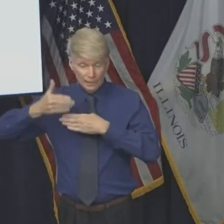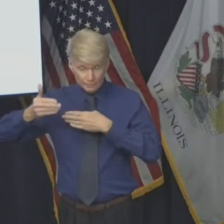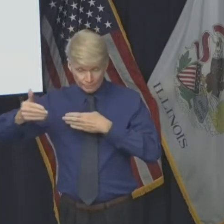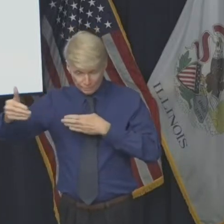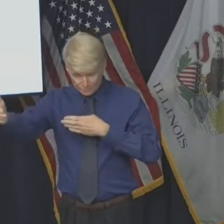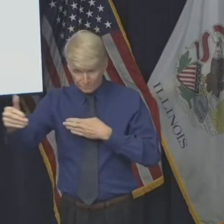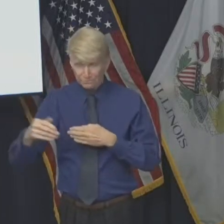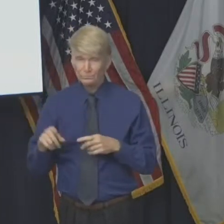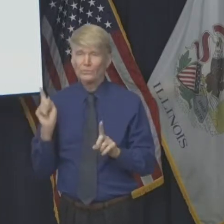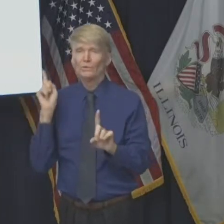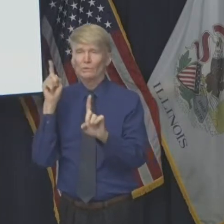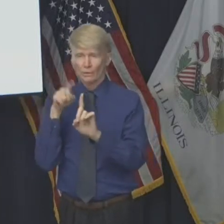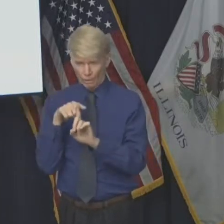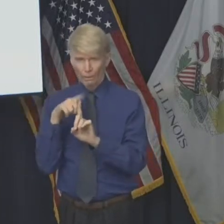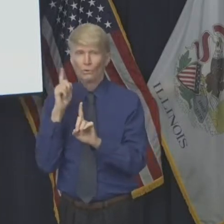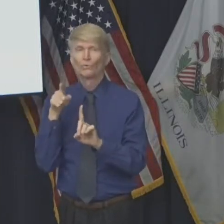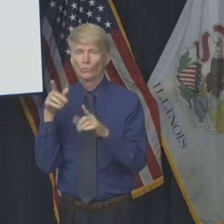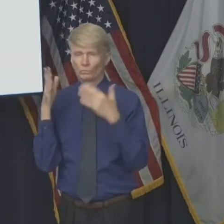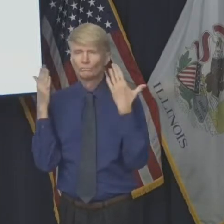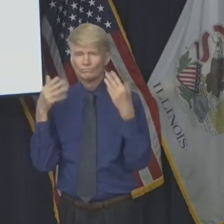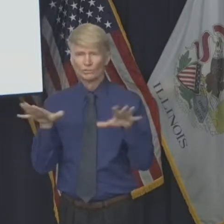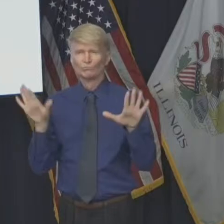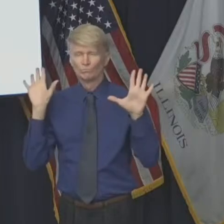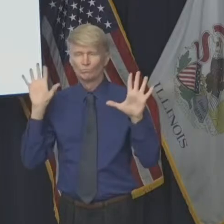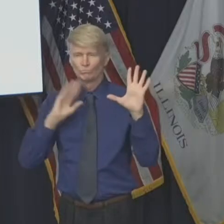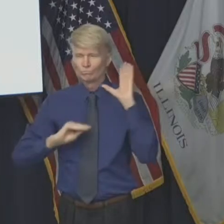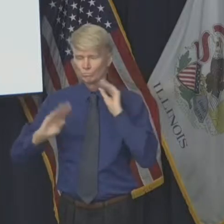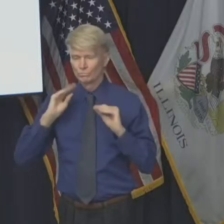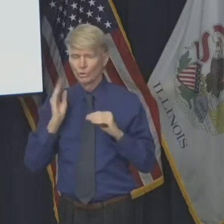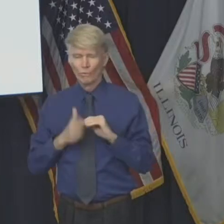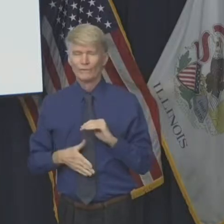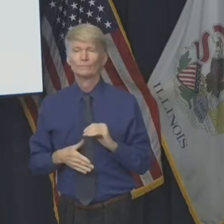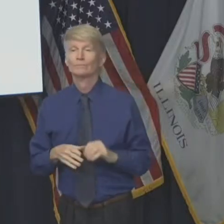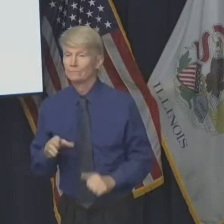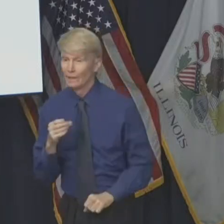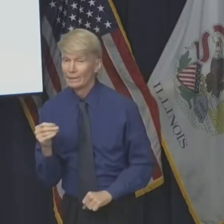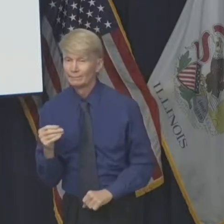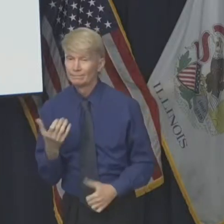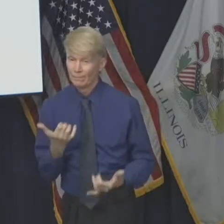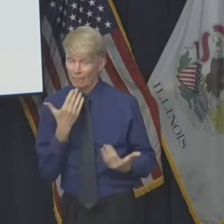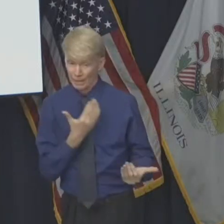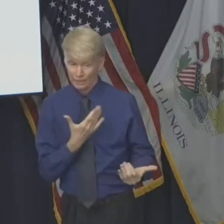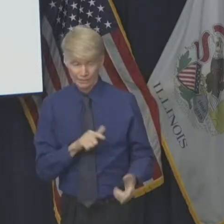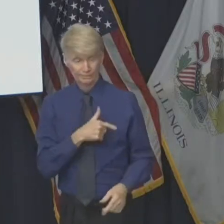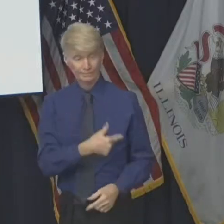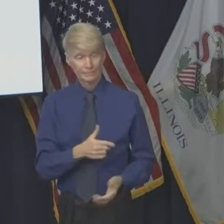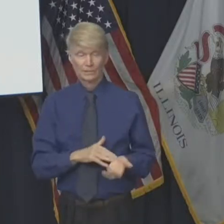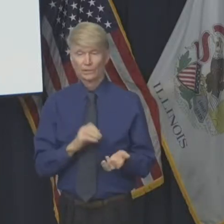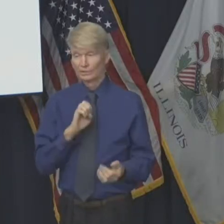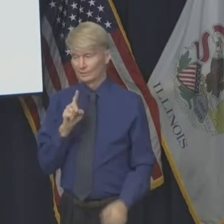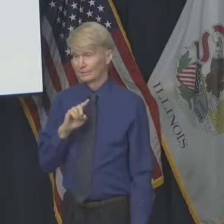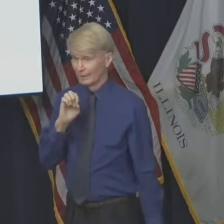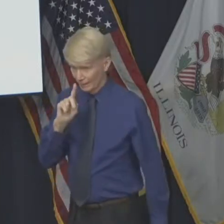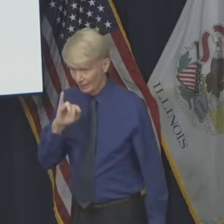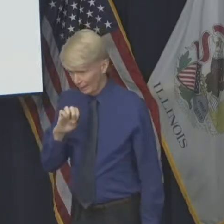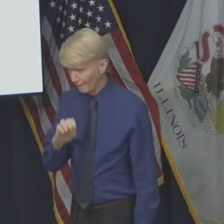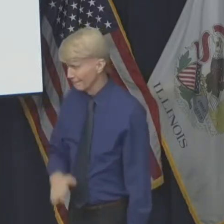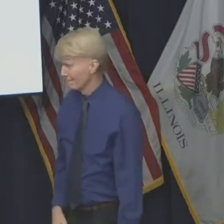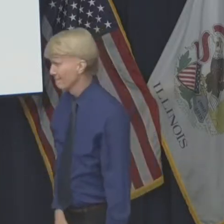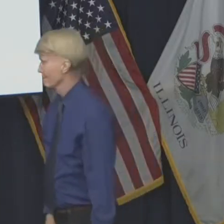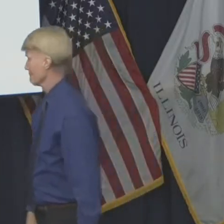forward until we get through this. So thank you, and with that, I'd like to turn it over to Dr. Ezike.